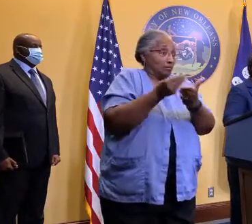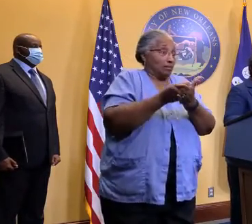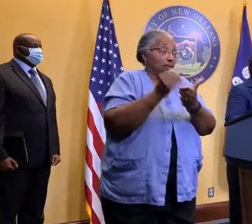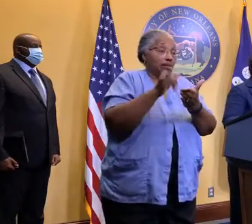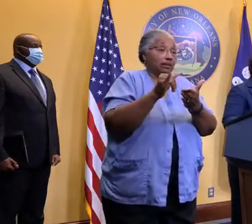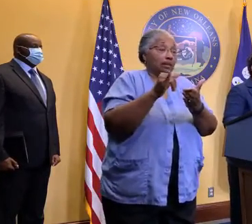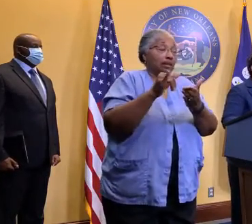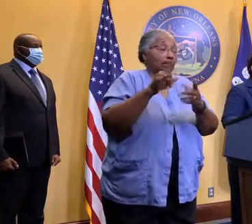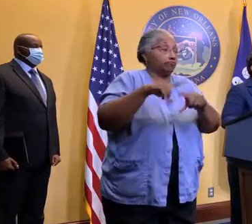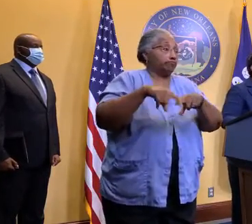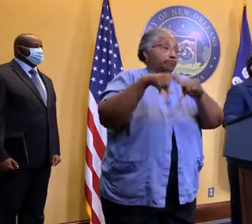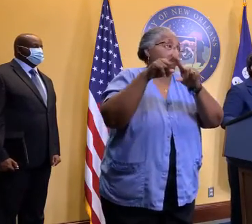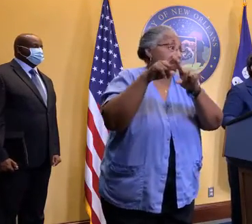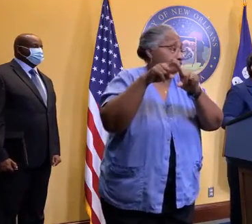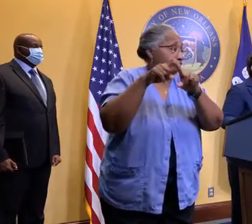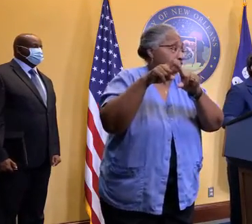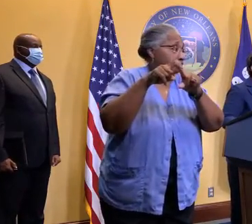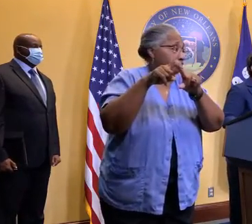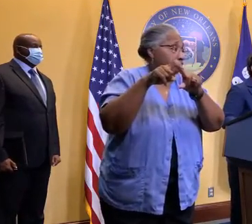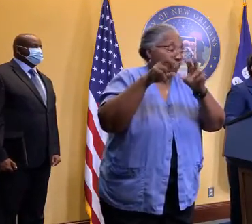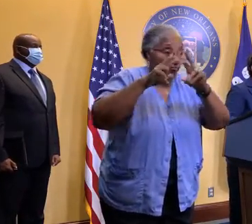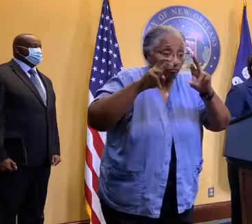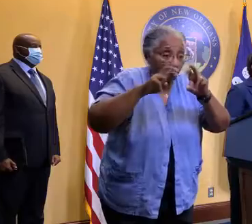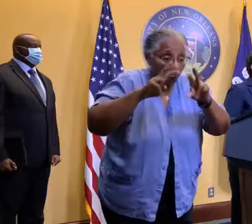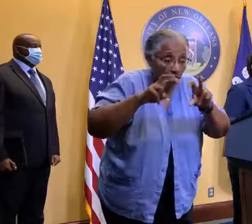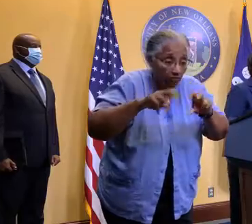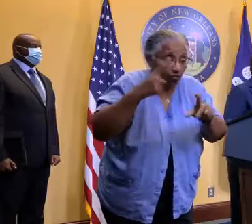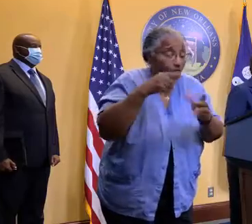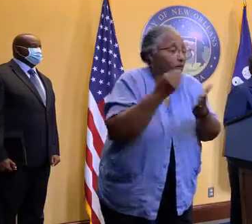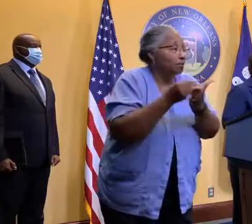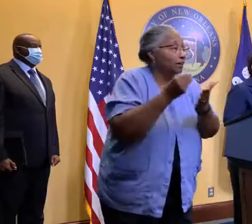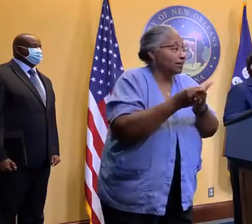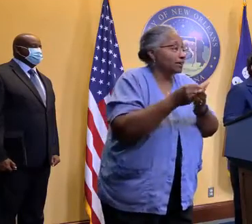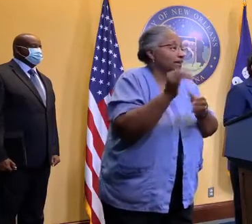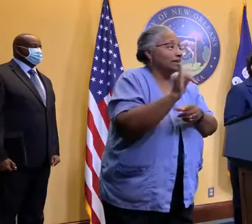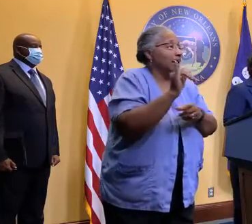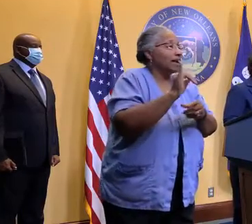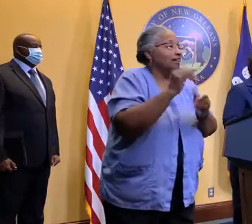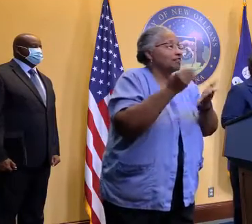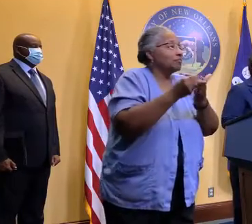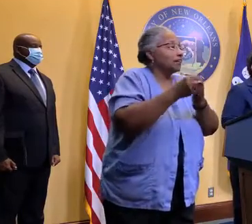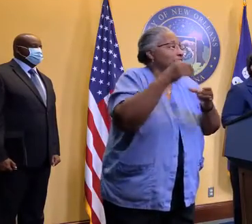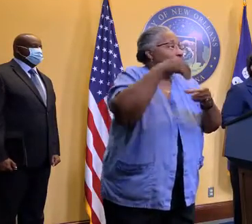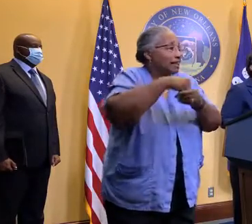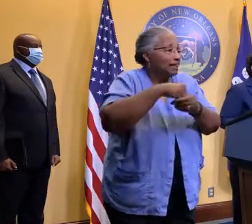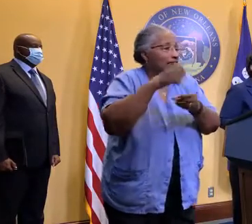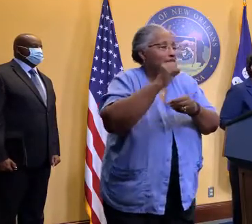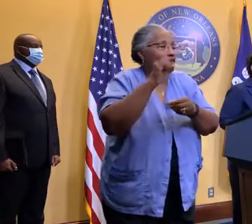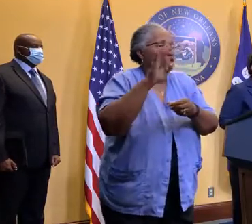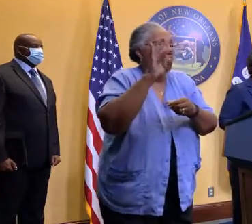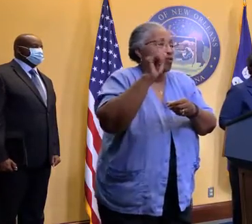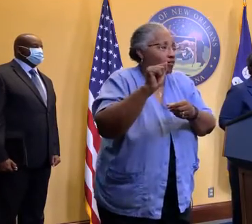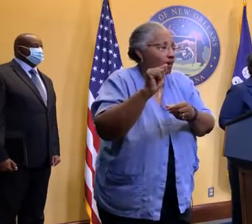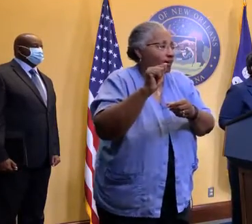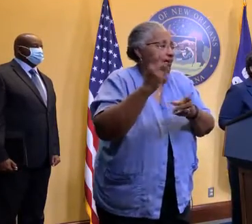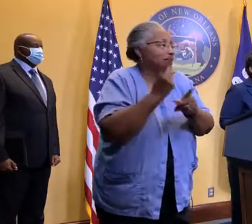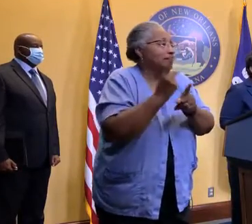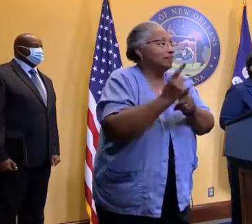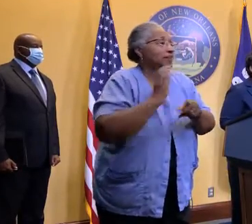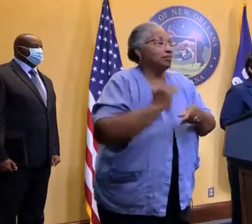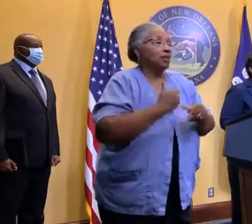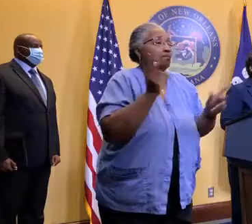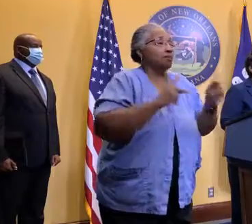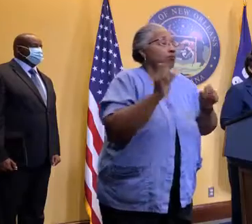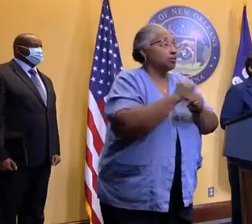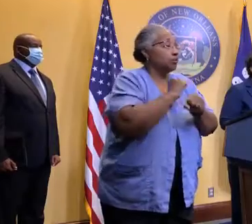sitting, going through the cushions in the sofa, to find every dollar possible to keep our people working.